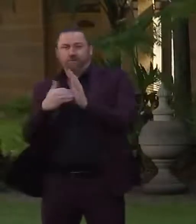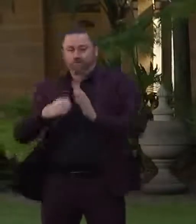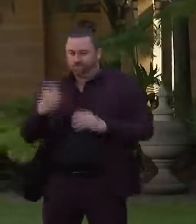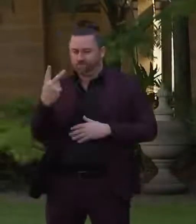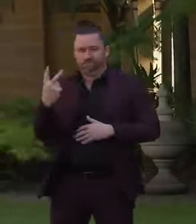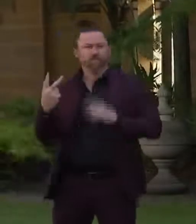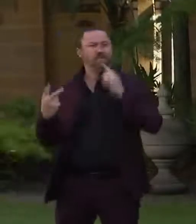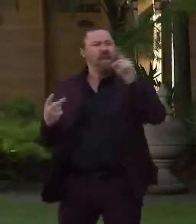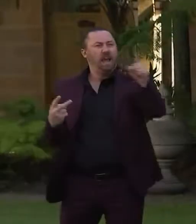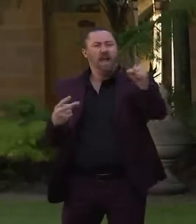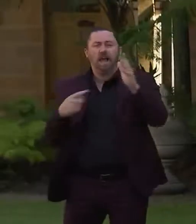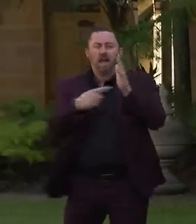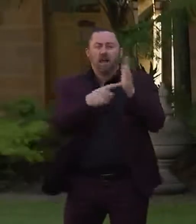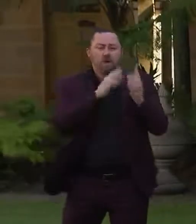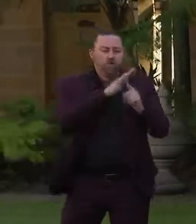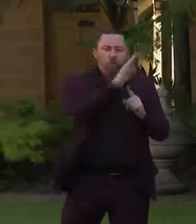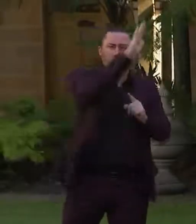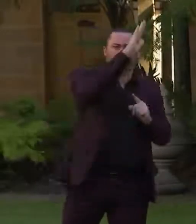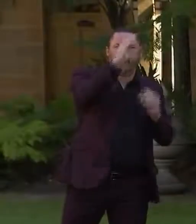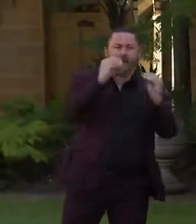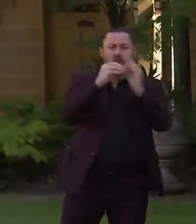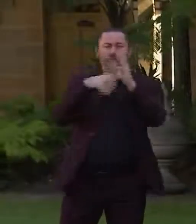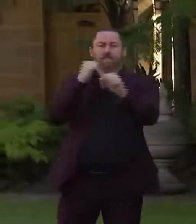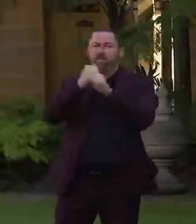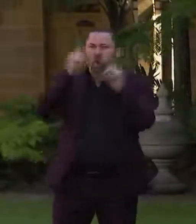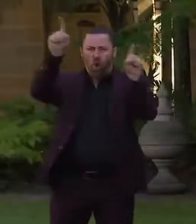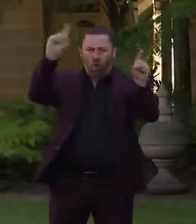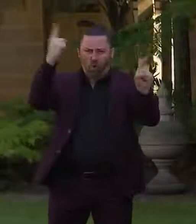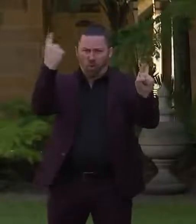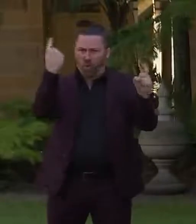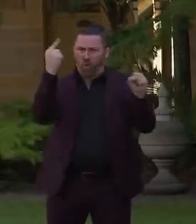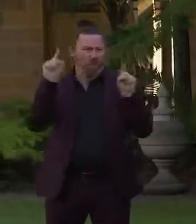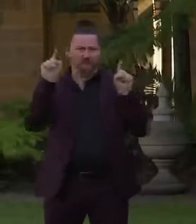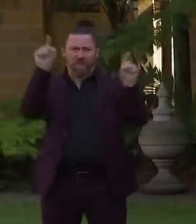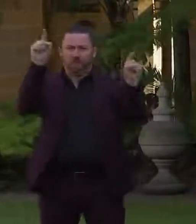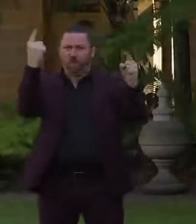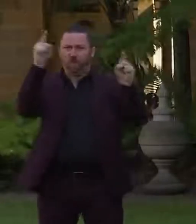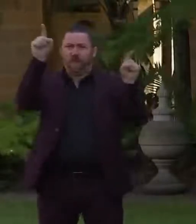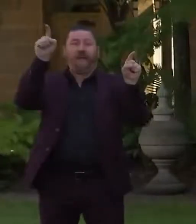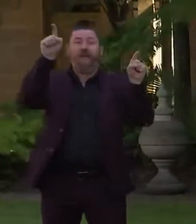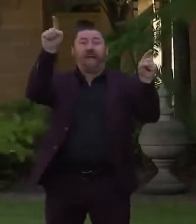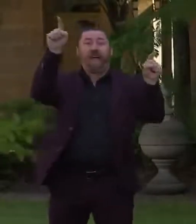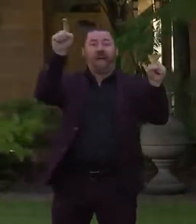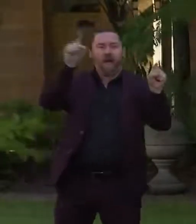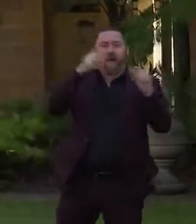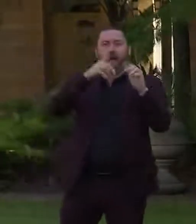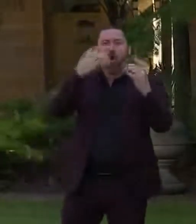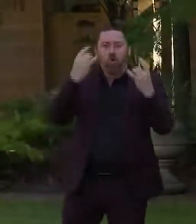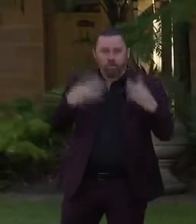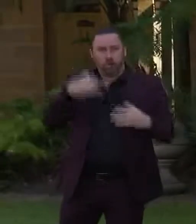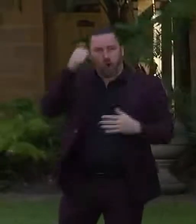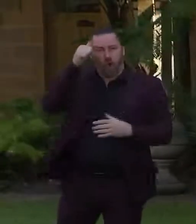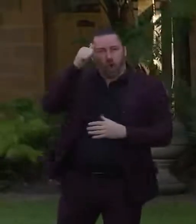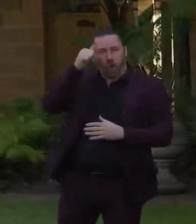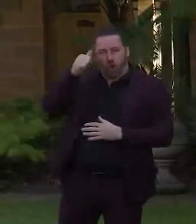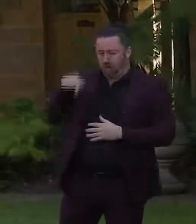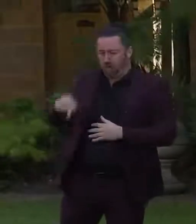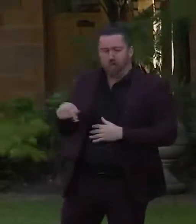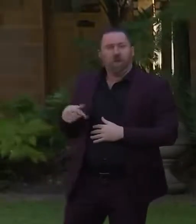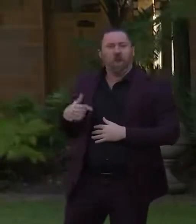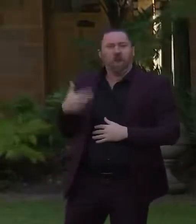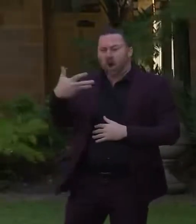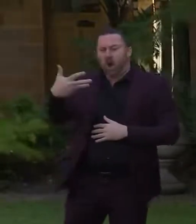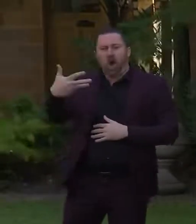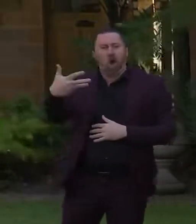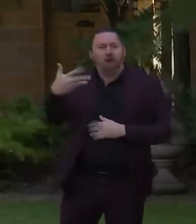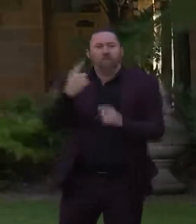cases. Yep, so they're part of that cluster of 9 that I told people